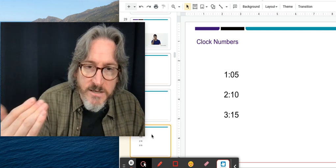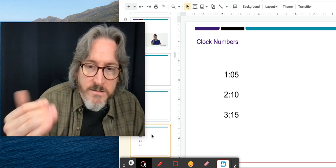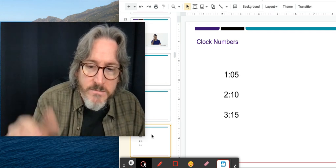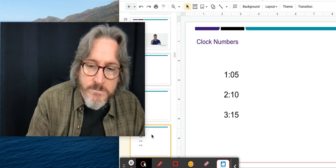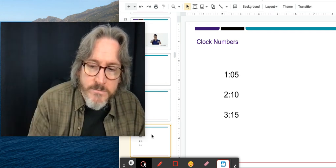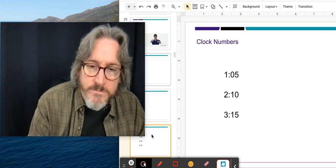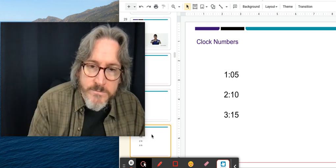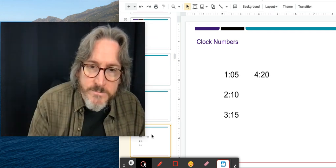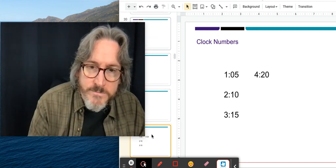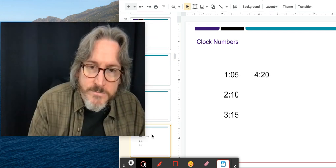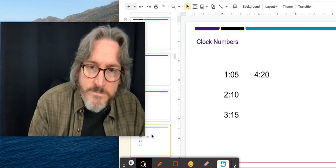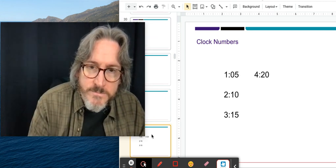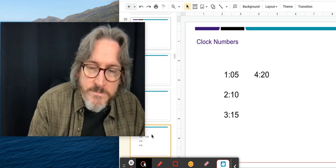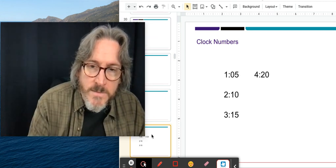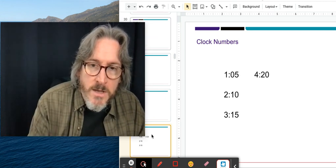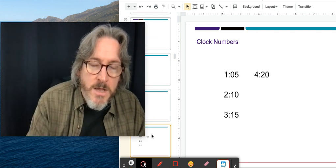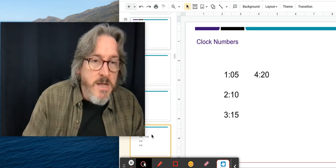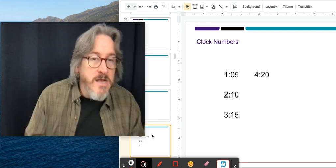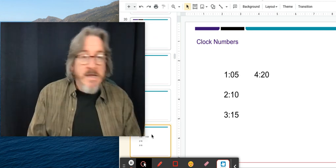3:15.